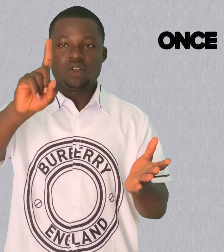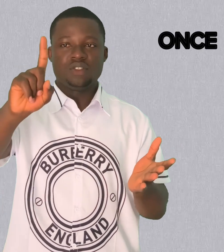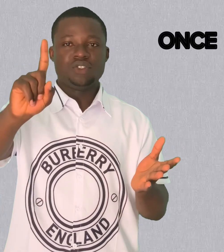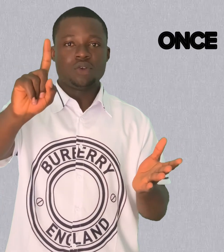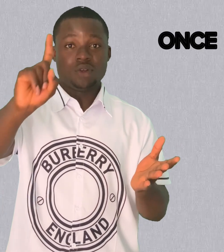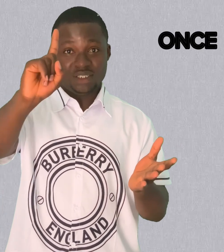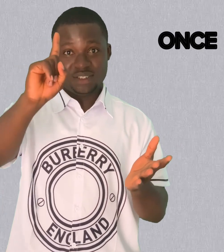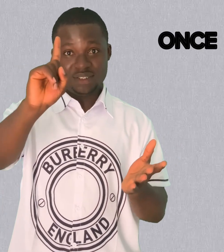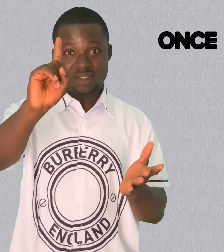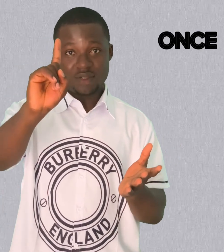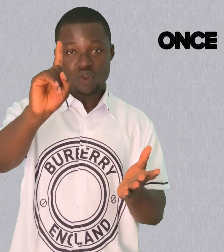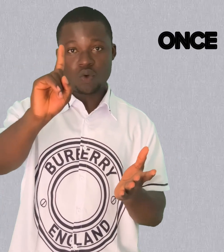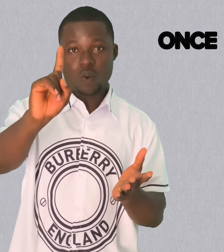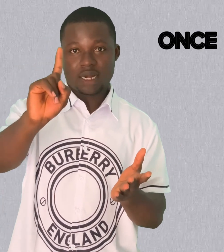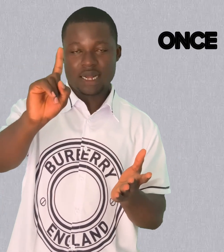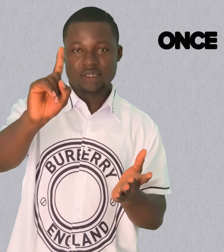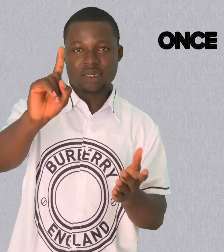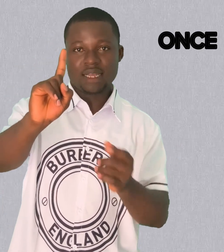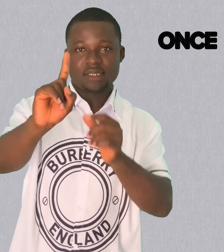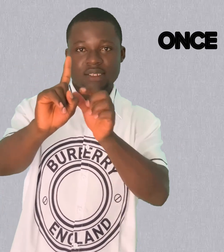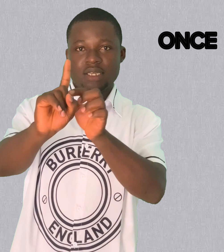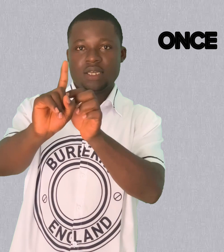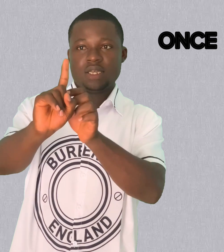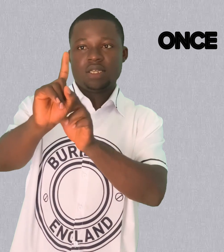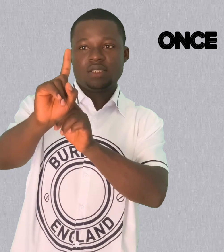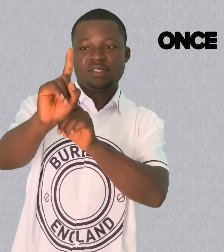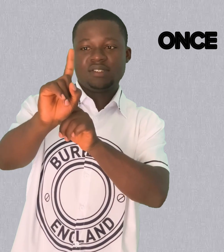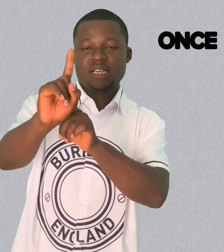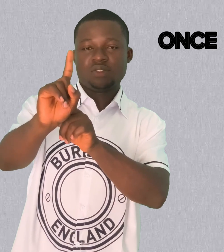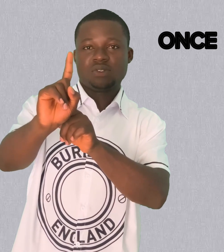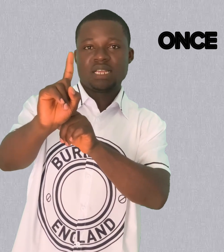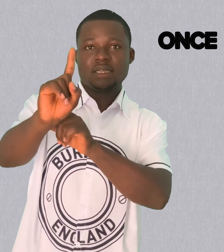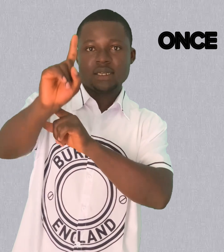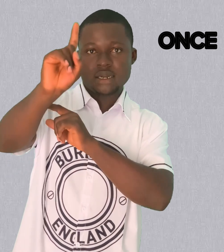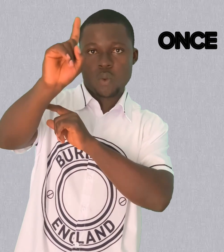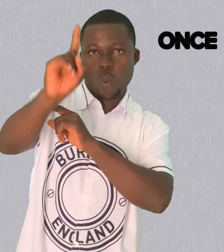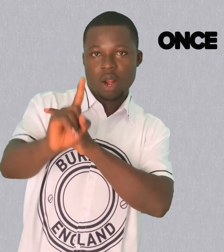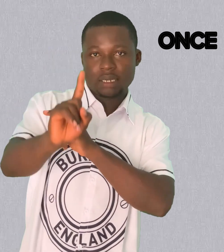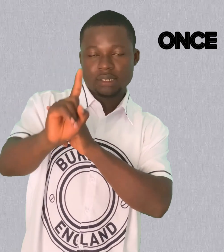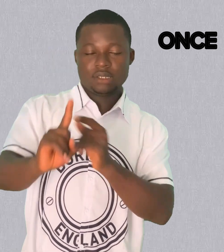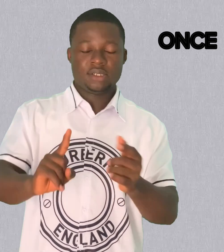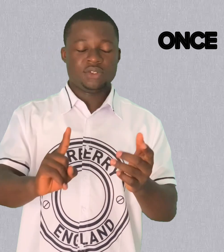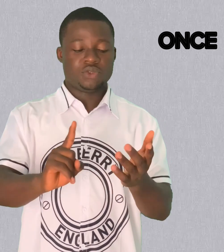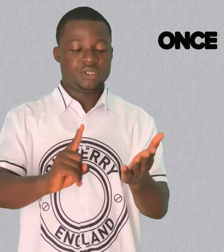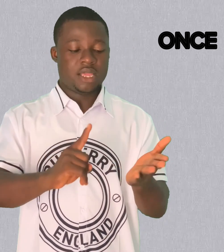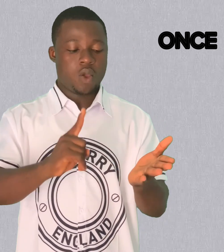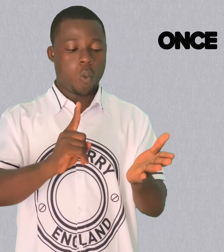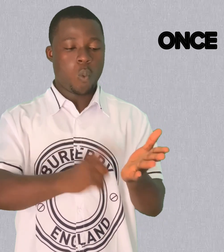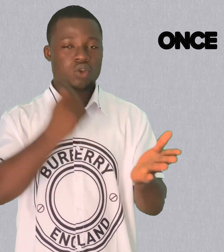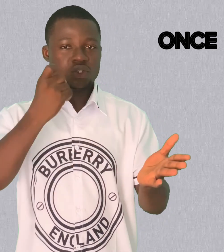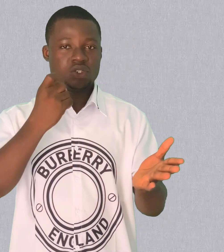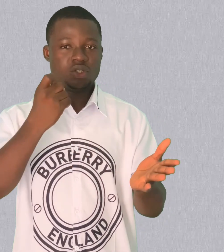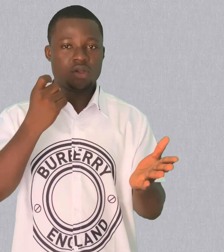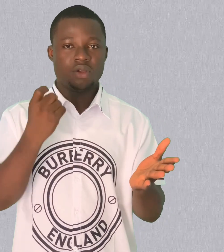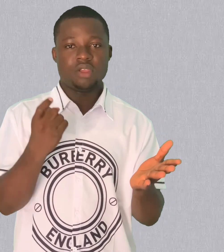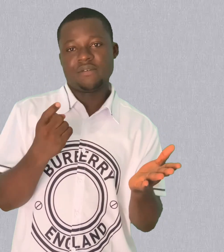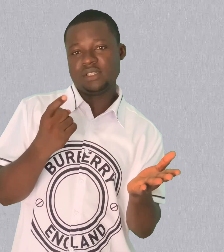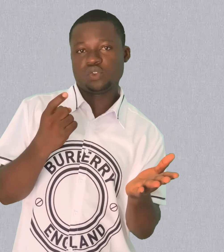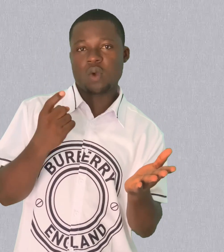This is your one hand. Like this is the hand to sign one. So you say once. If it is twice,